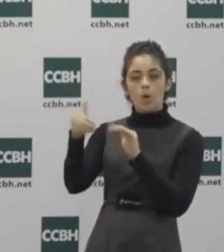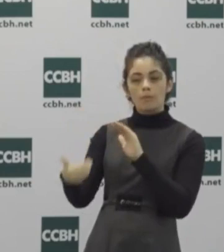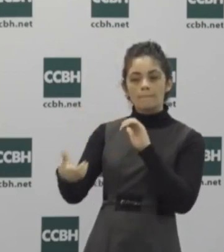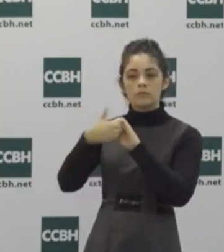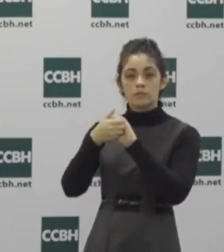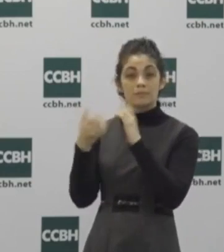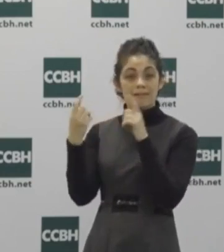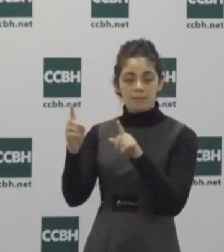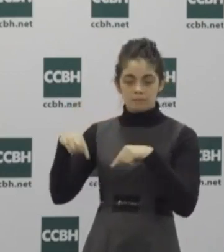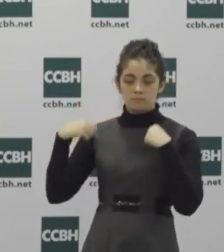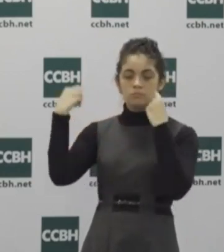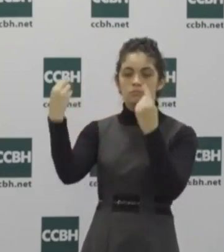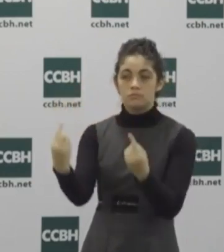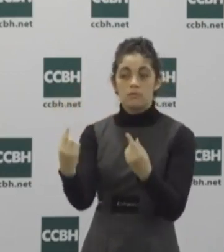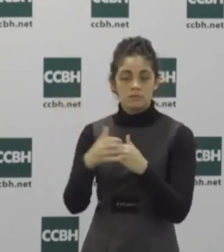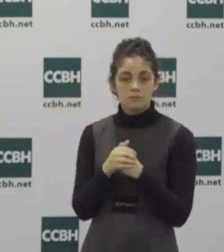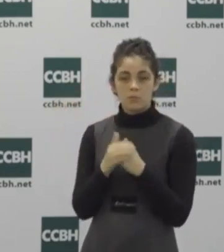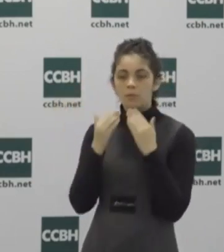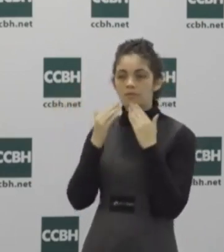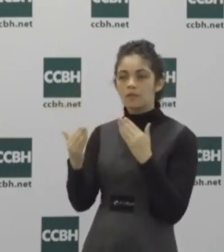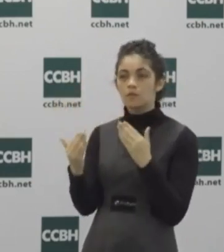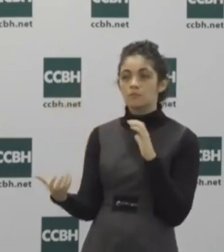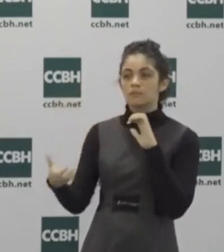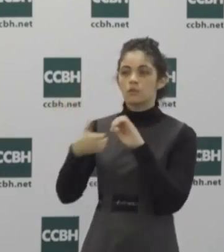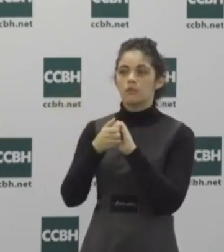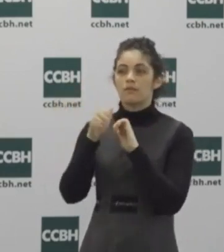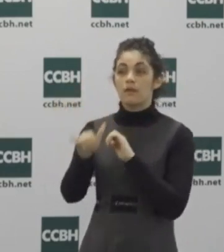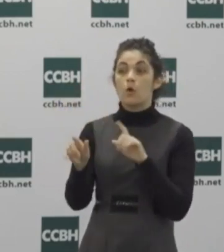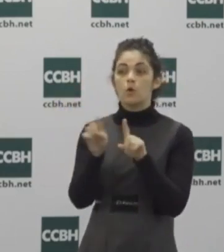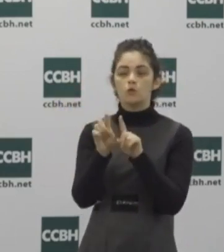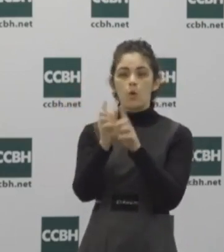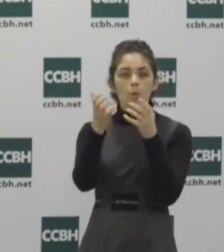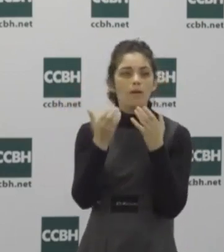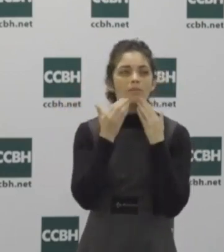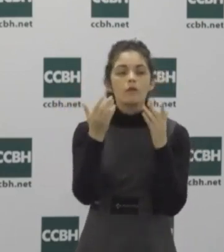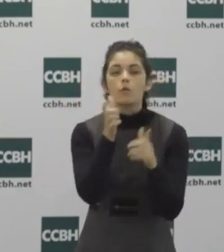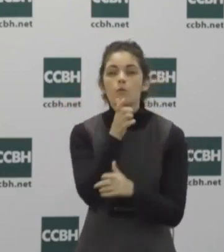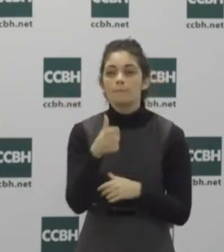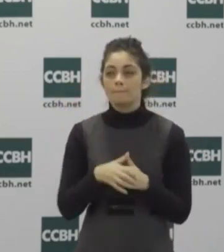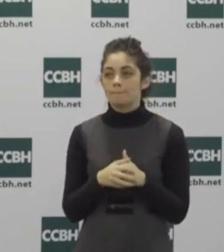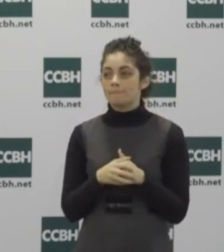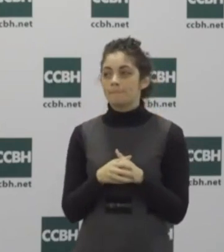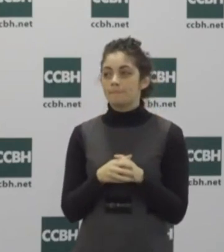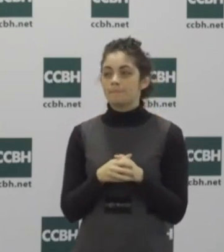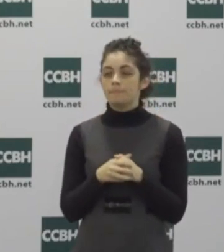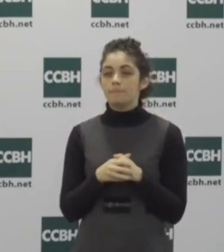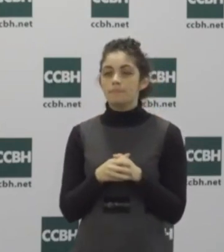partnerships going forward, and we're glad to be part of that. I also wanted to thank